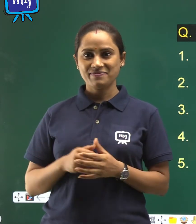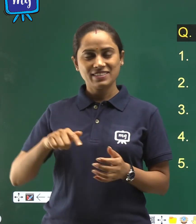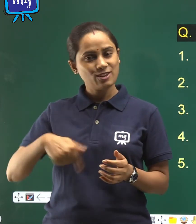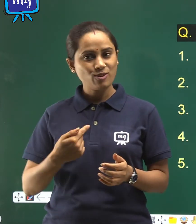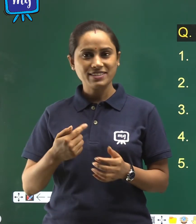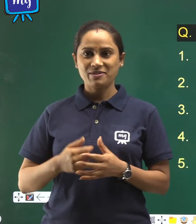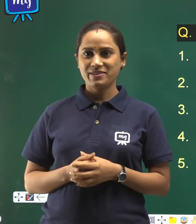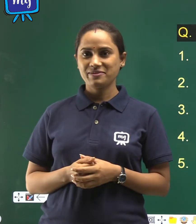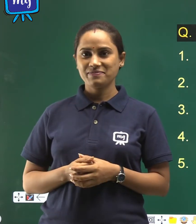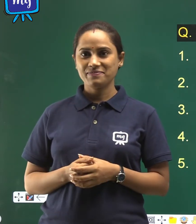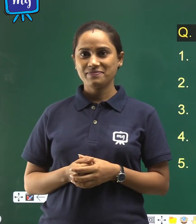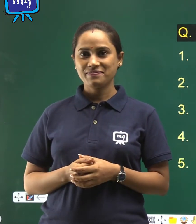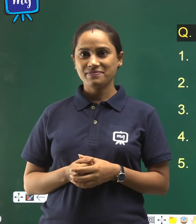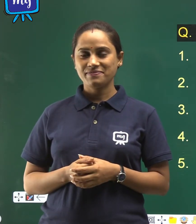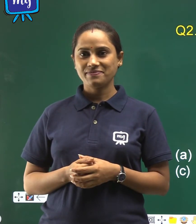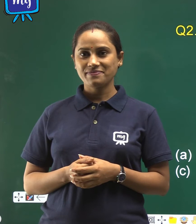yourself.